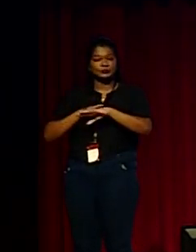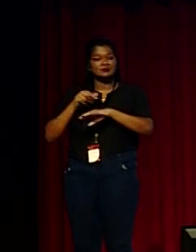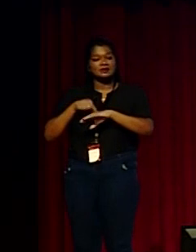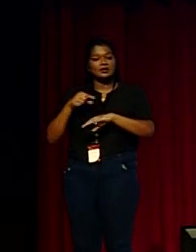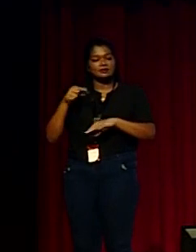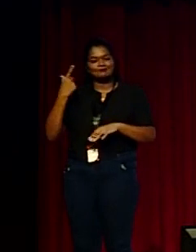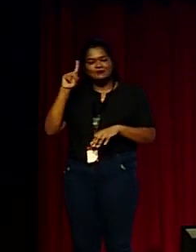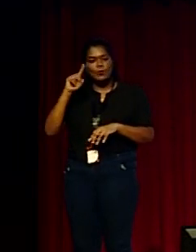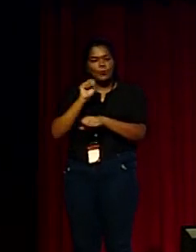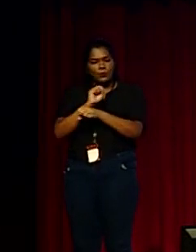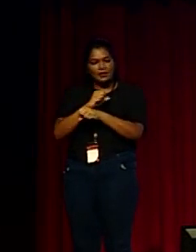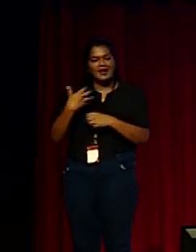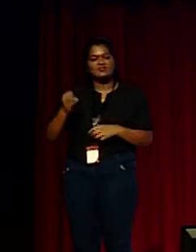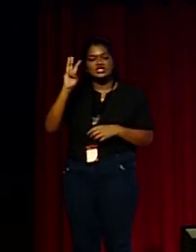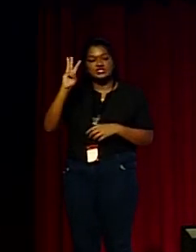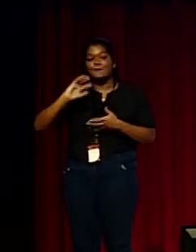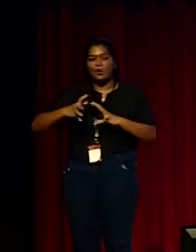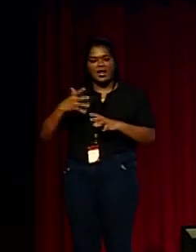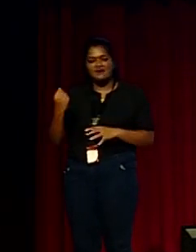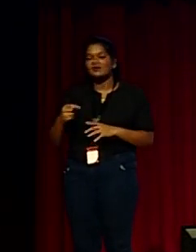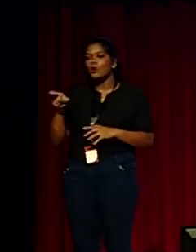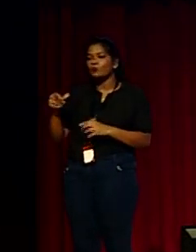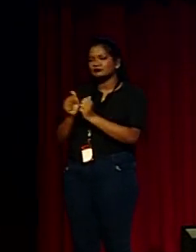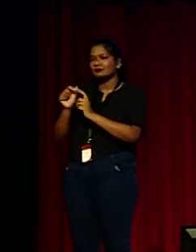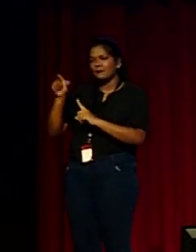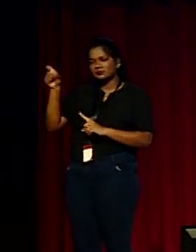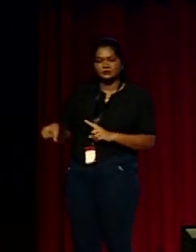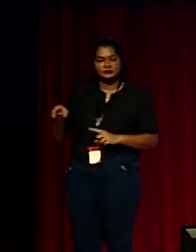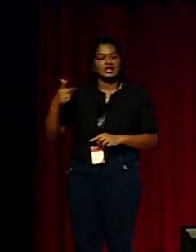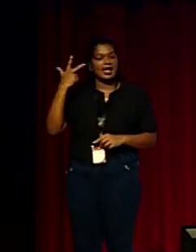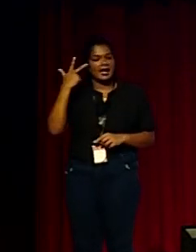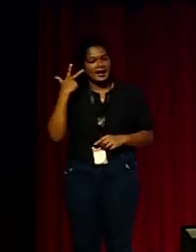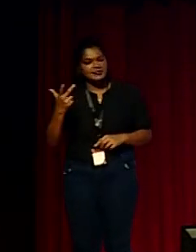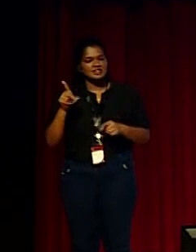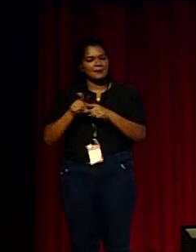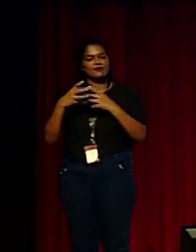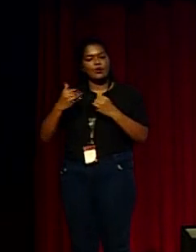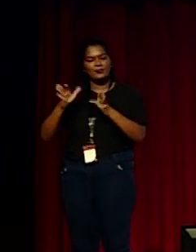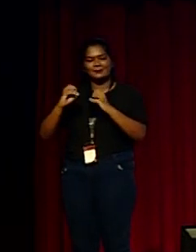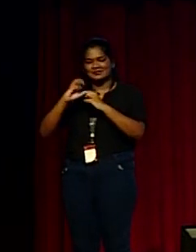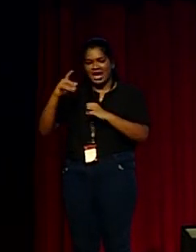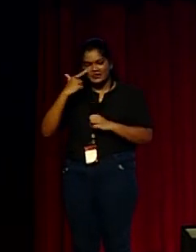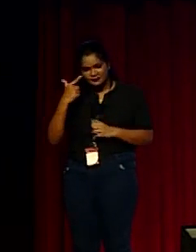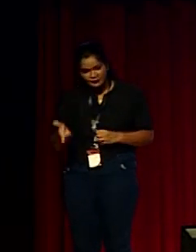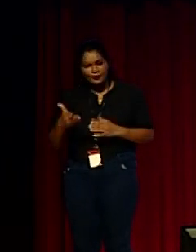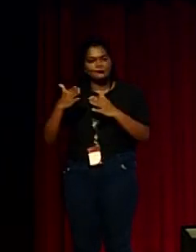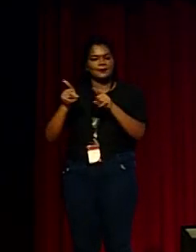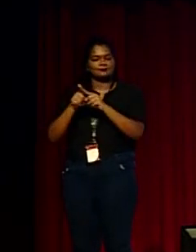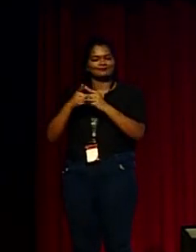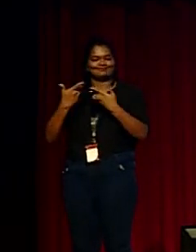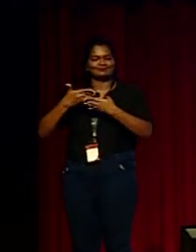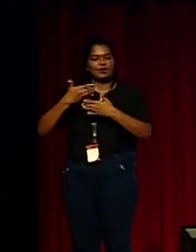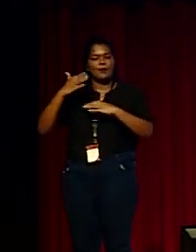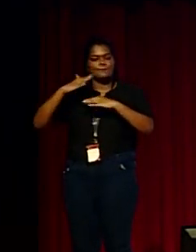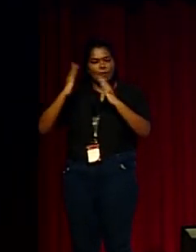speller work experimented with 3 motor impaired persons, where 8-channel OpenBCI Cython board is used and OpenBCI Ultra Cortex